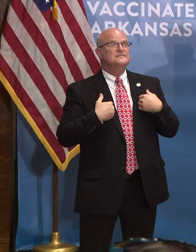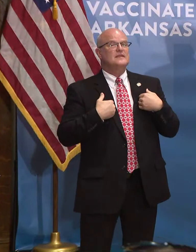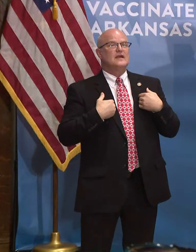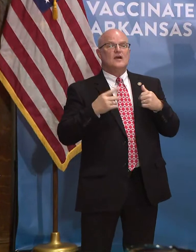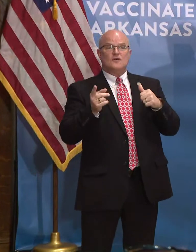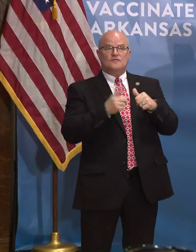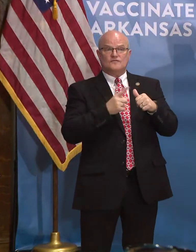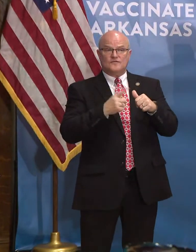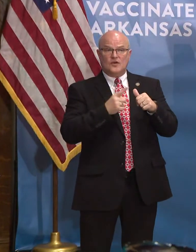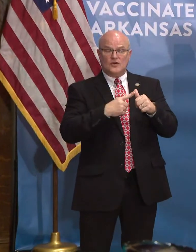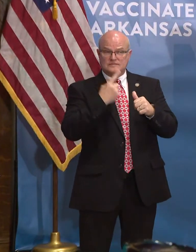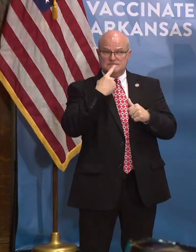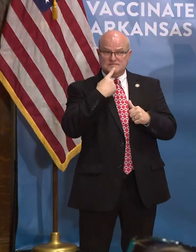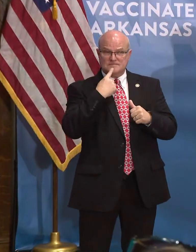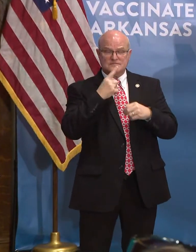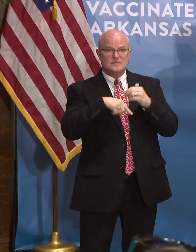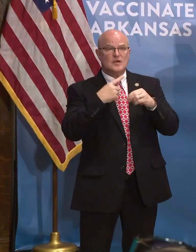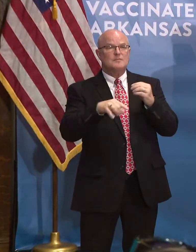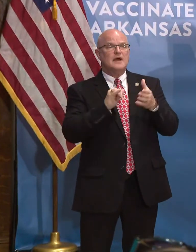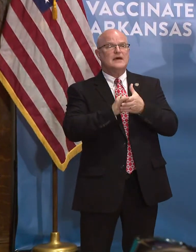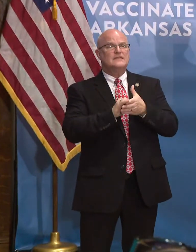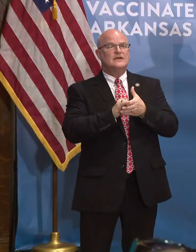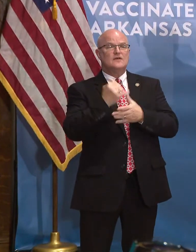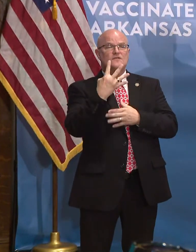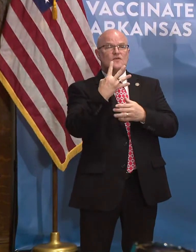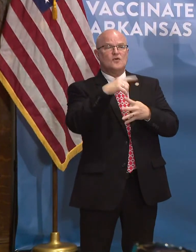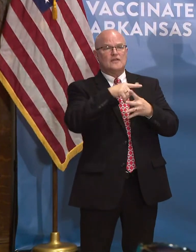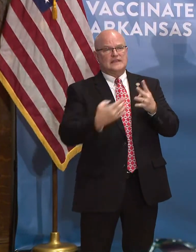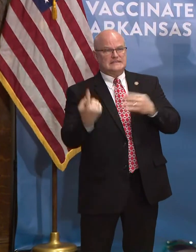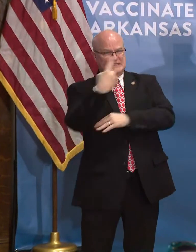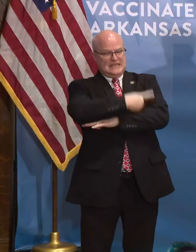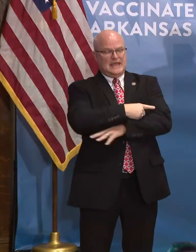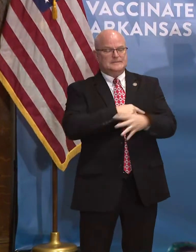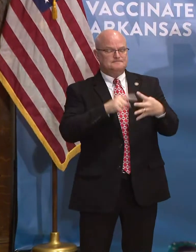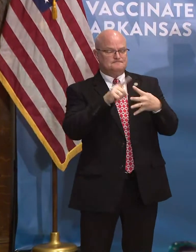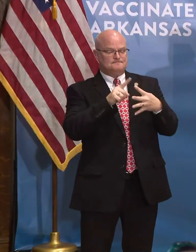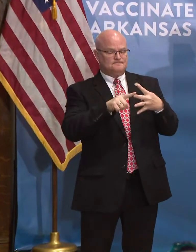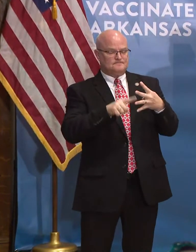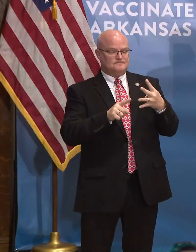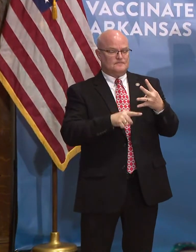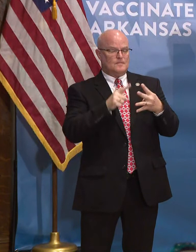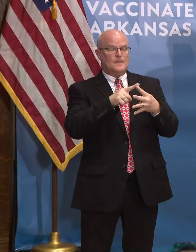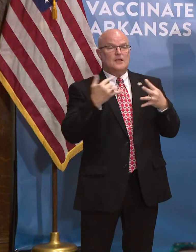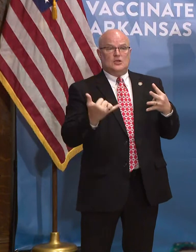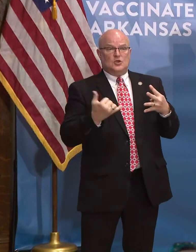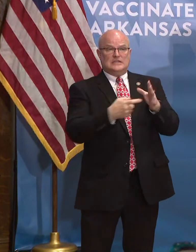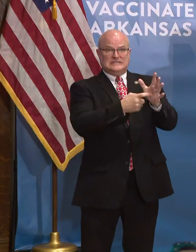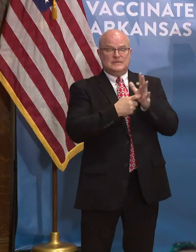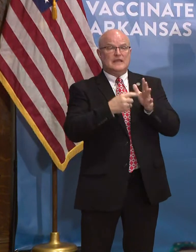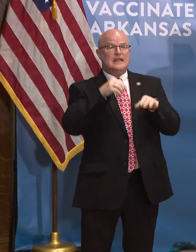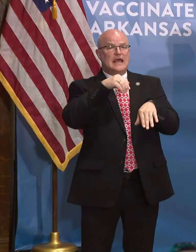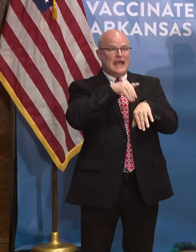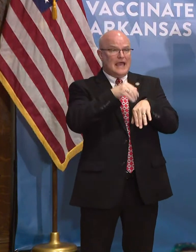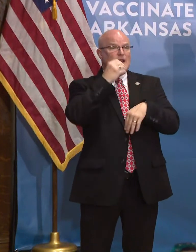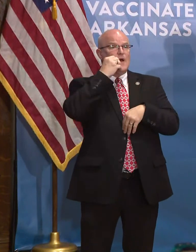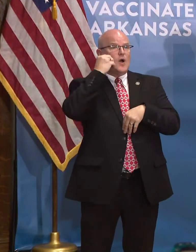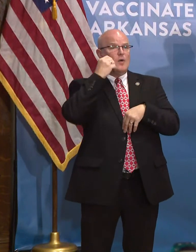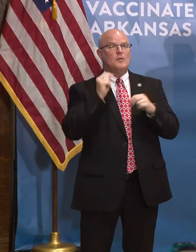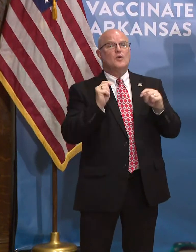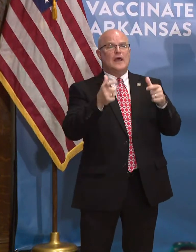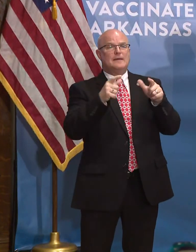Let me first say we want to talk about 4 topics today. One, the current demand for at-home rapid